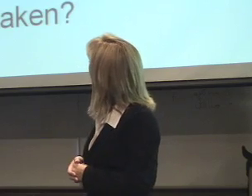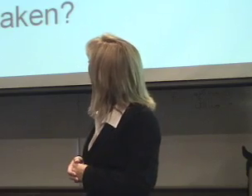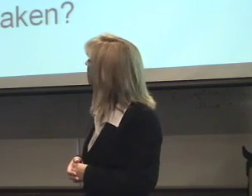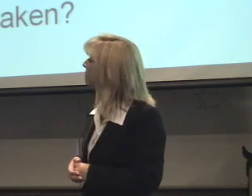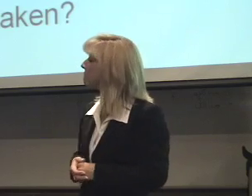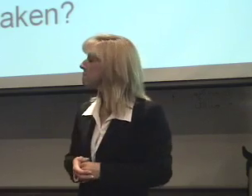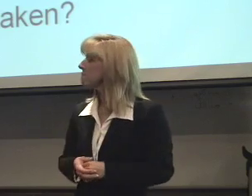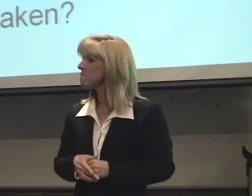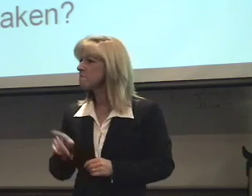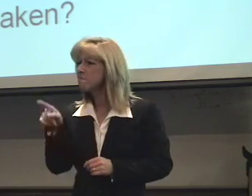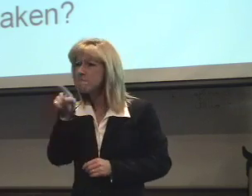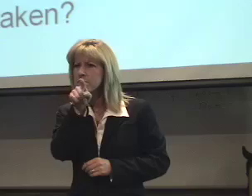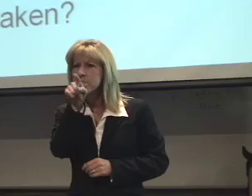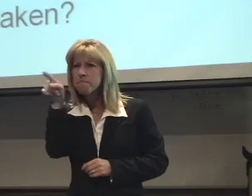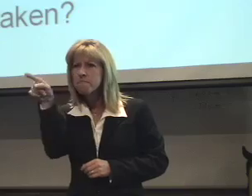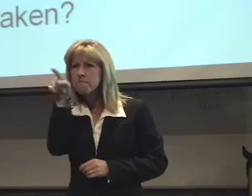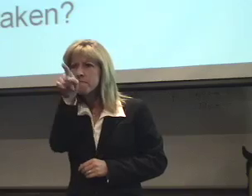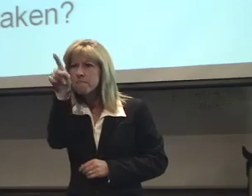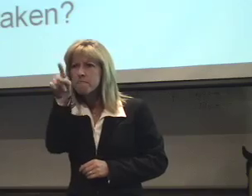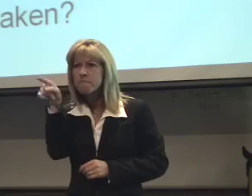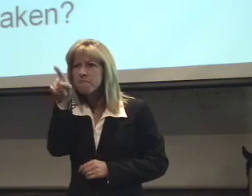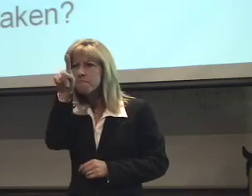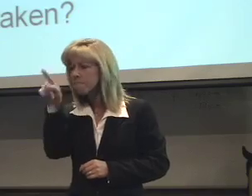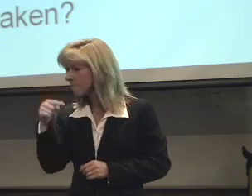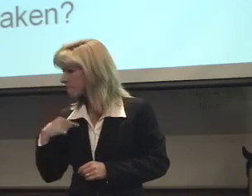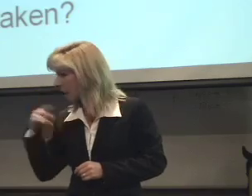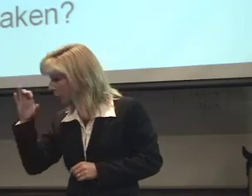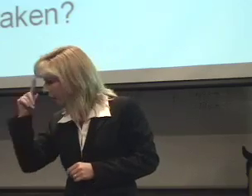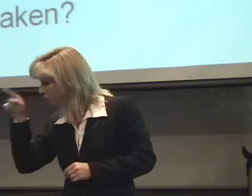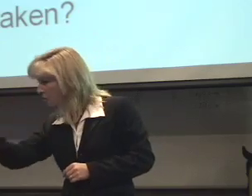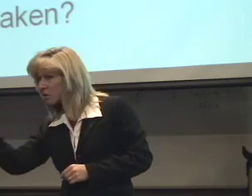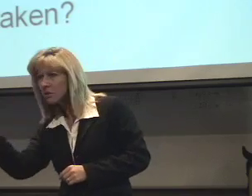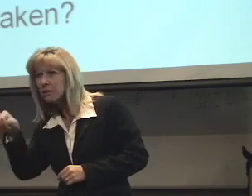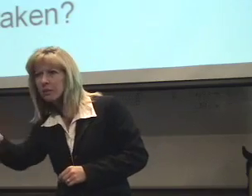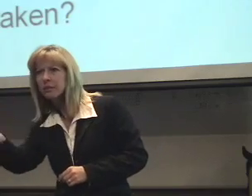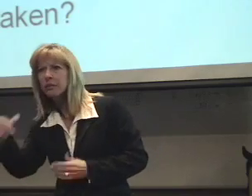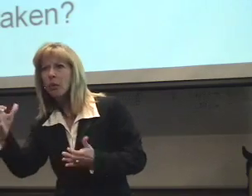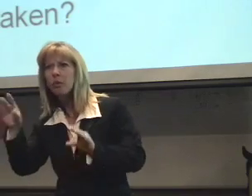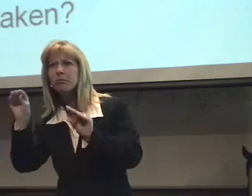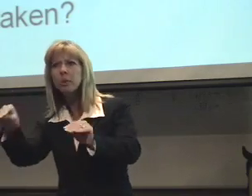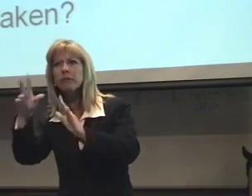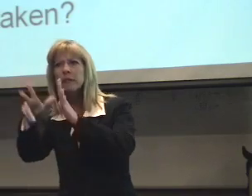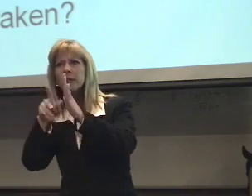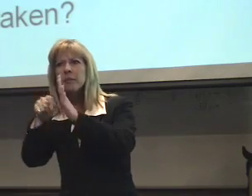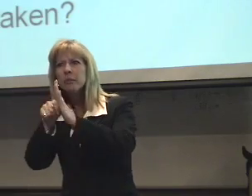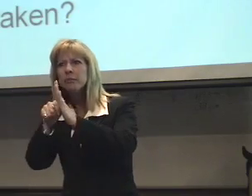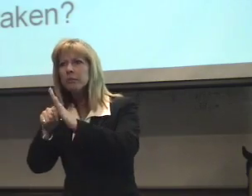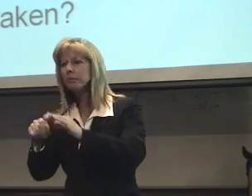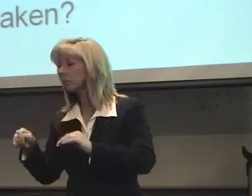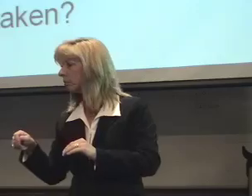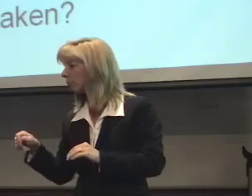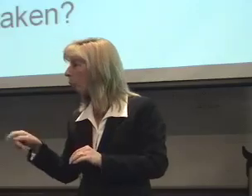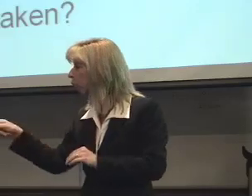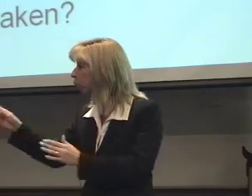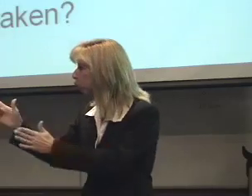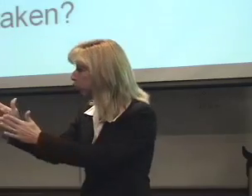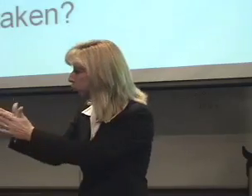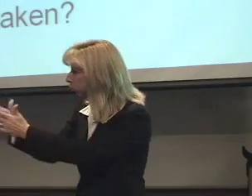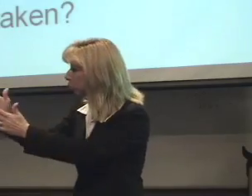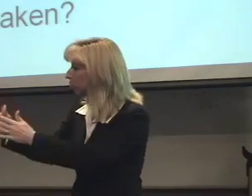where'd it go? I don't see that little screen thing anymore. It's like blank. Just touch it. Oh.